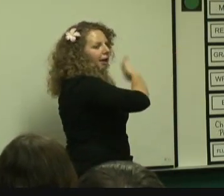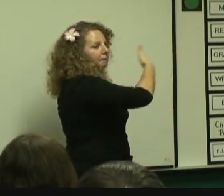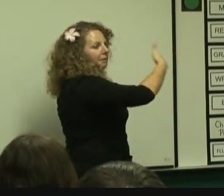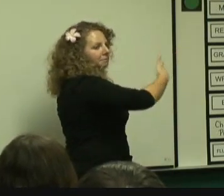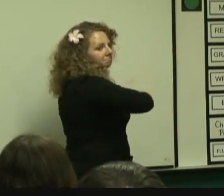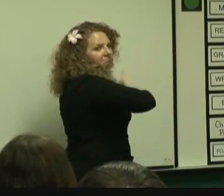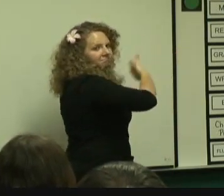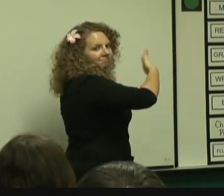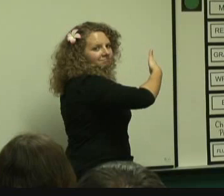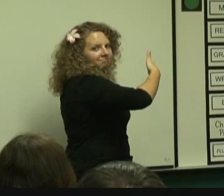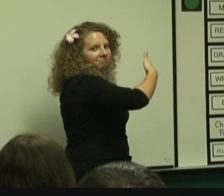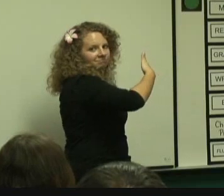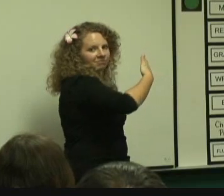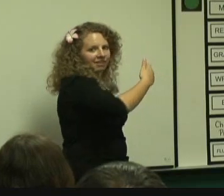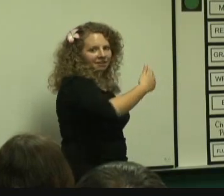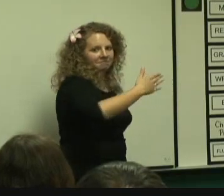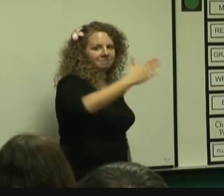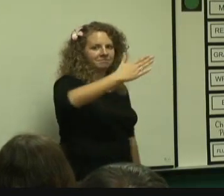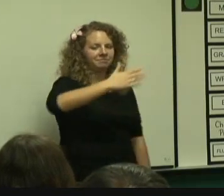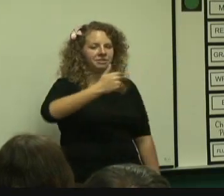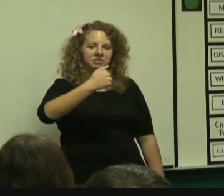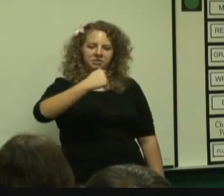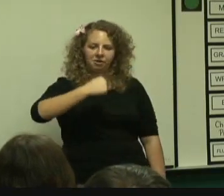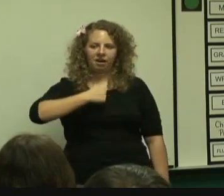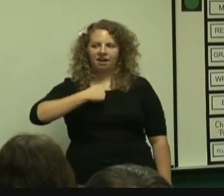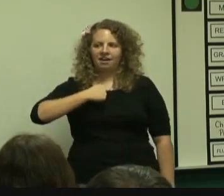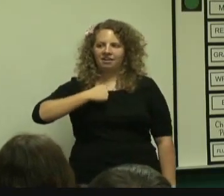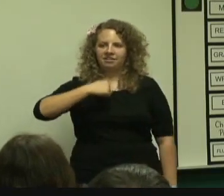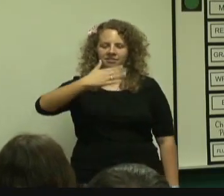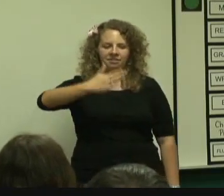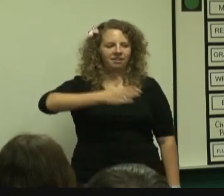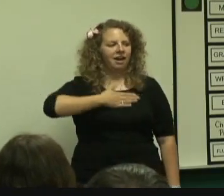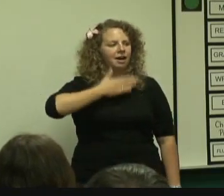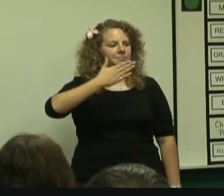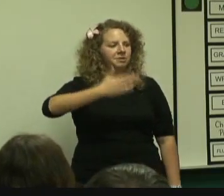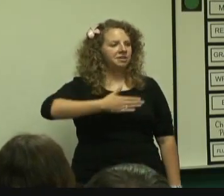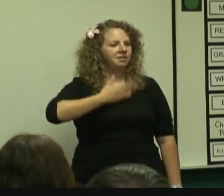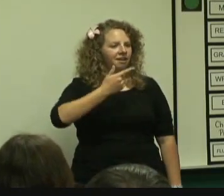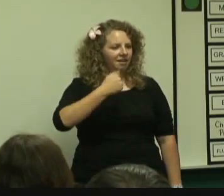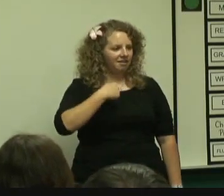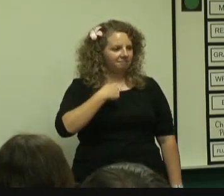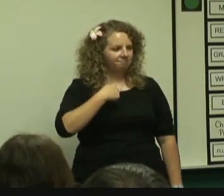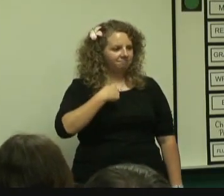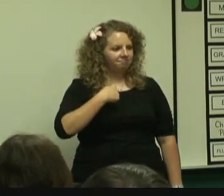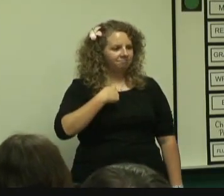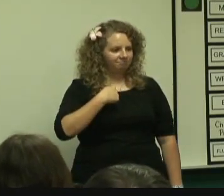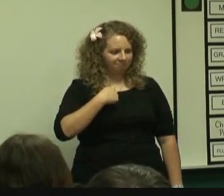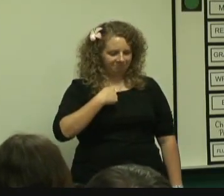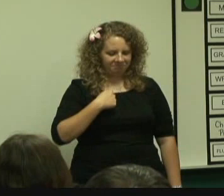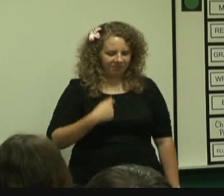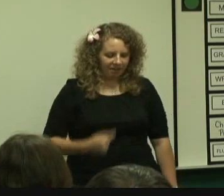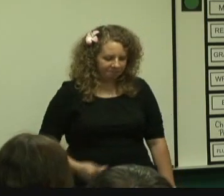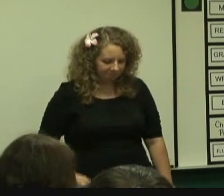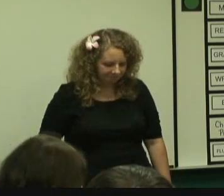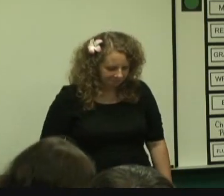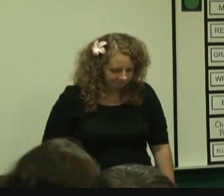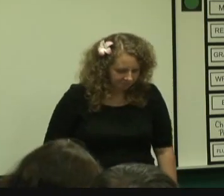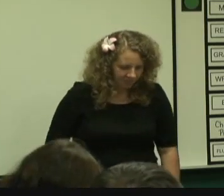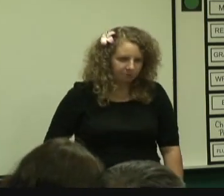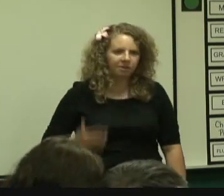Happy. Okay. So I, happy, I. Okay. And whenever